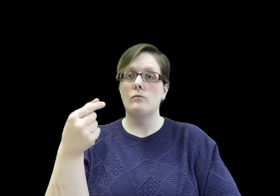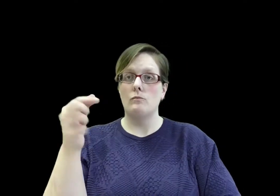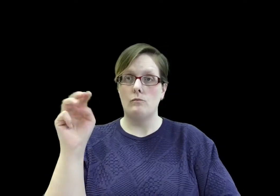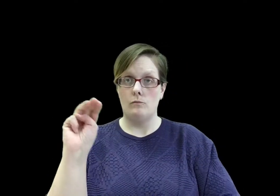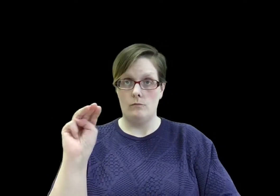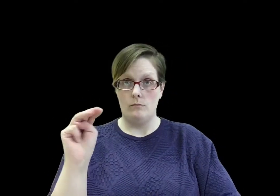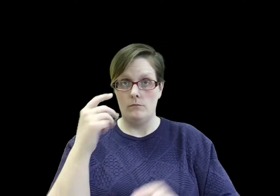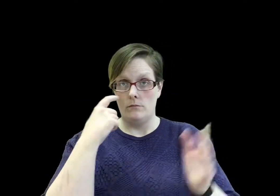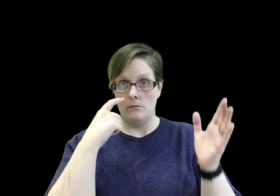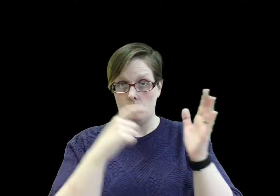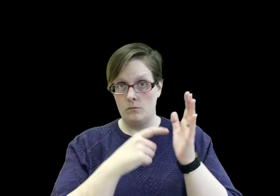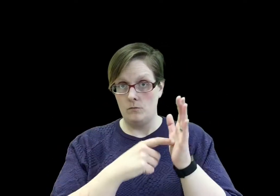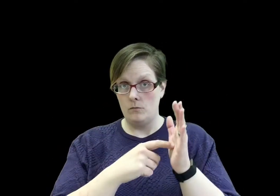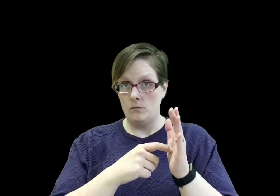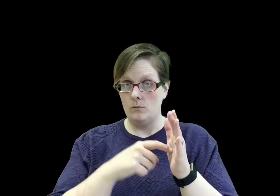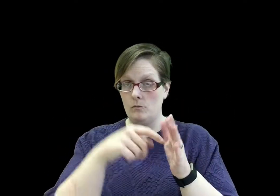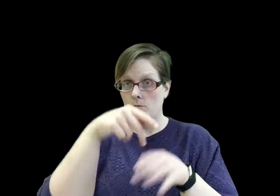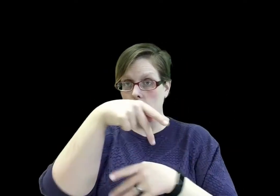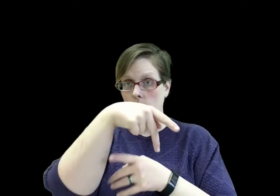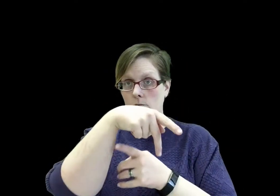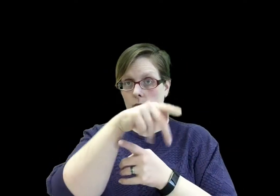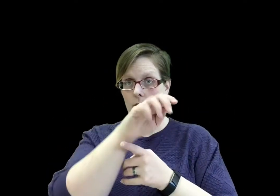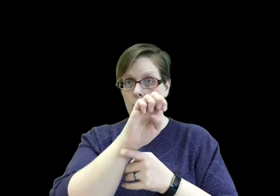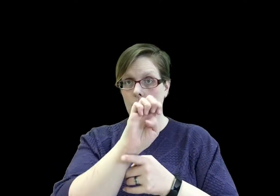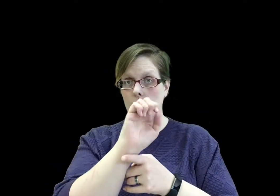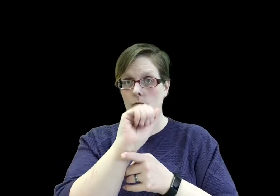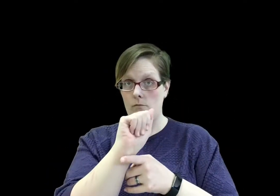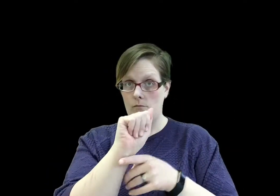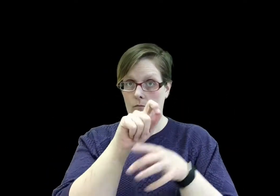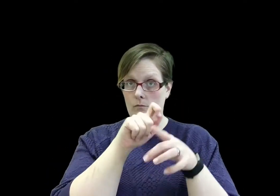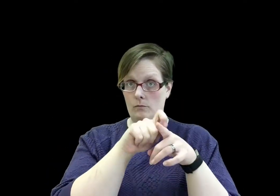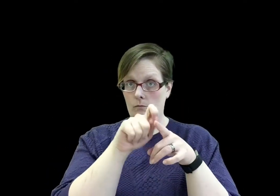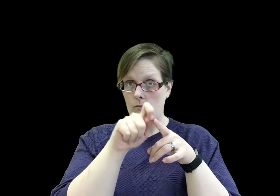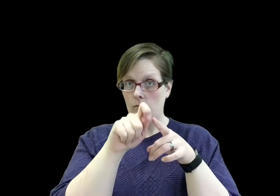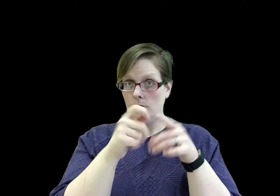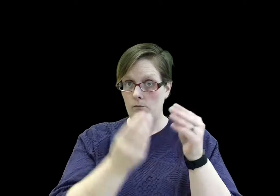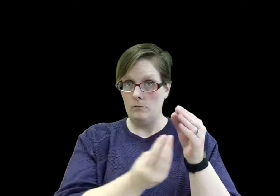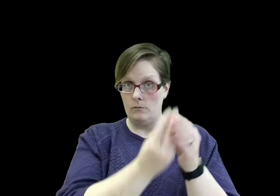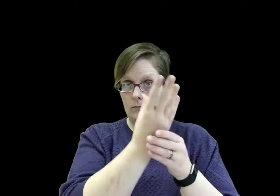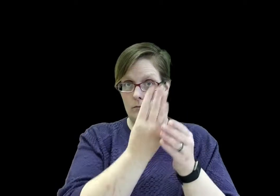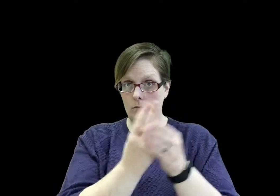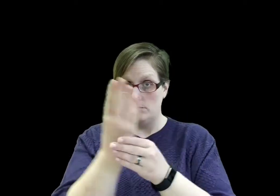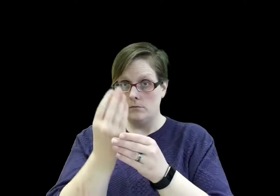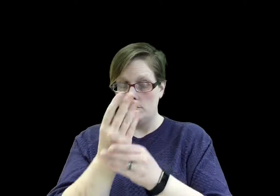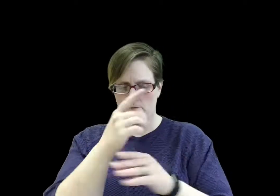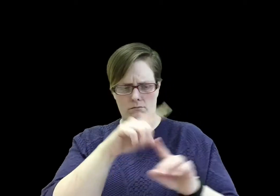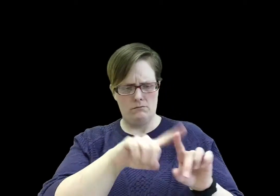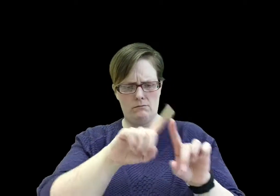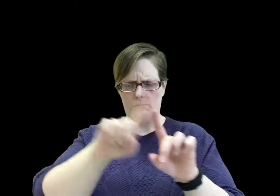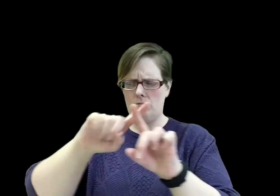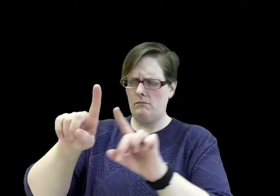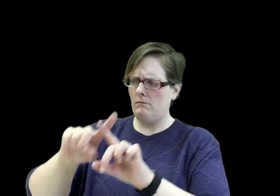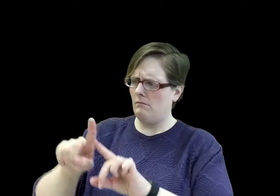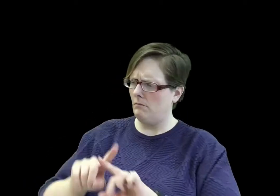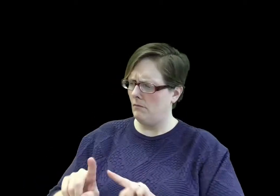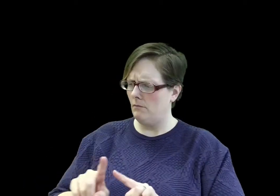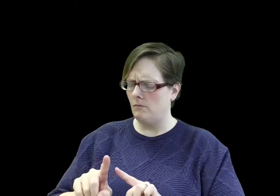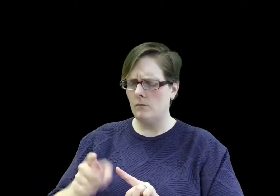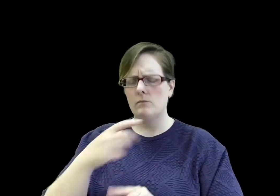So, Gregor Mendel noticed that the pea plants that were growing around him had